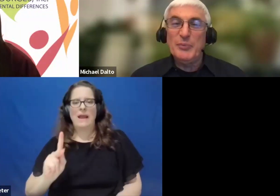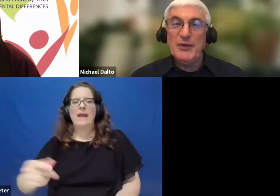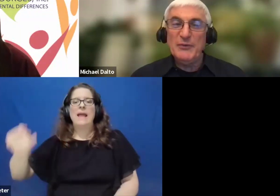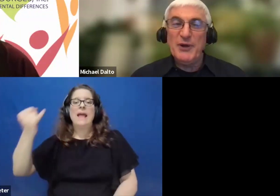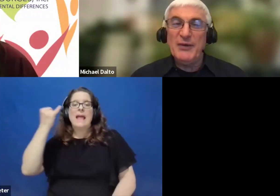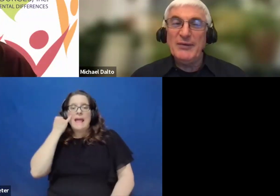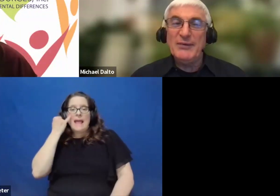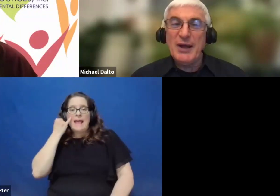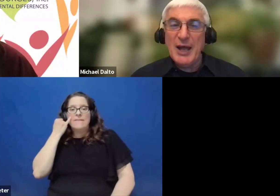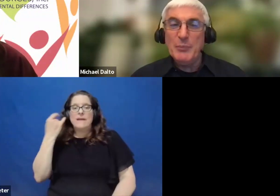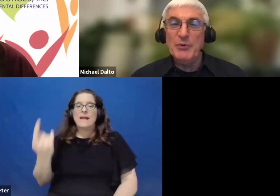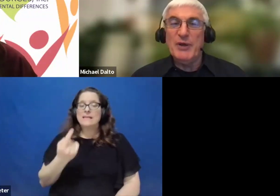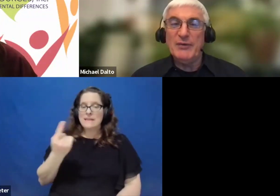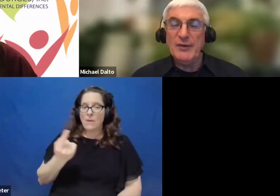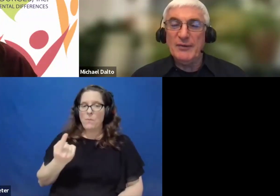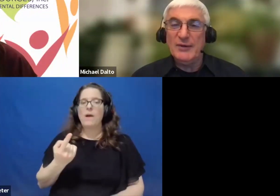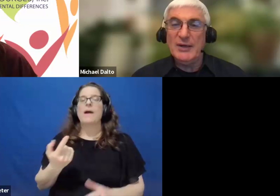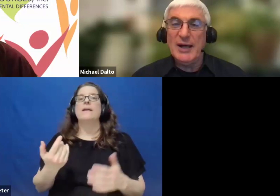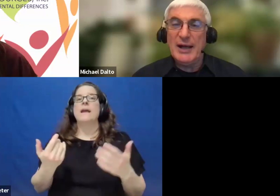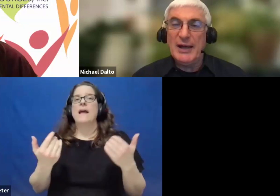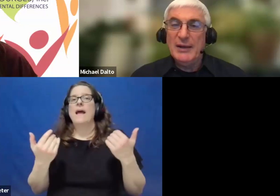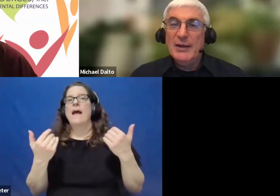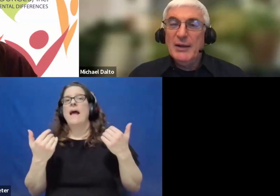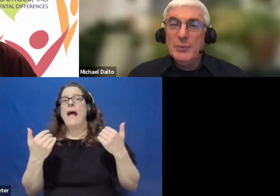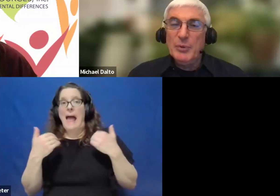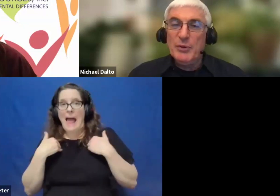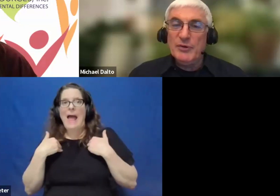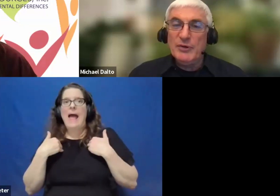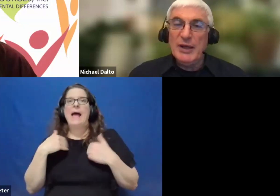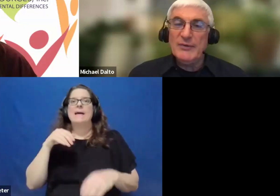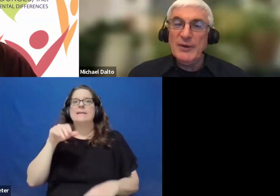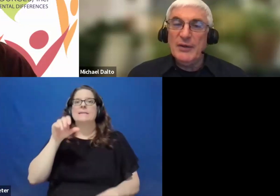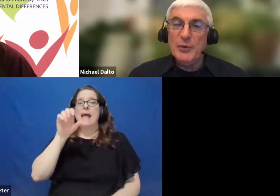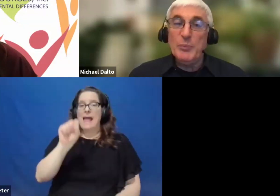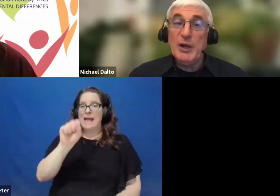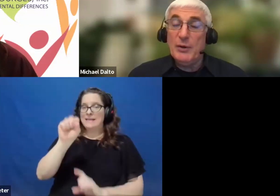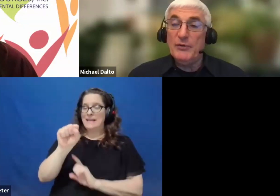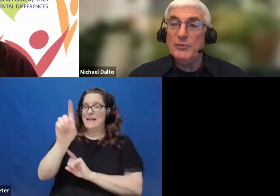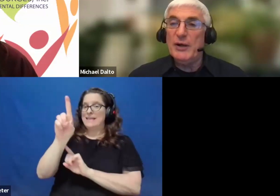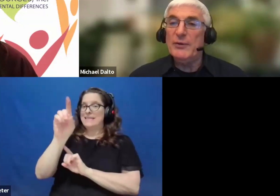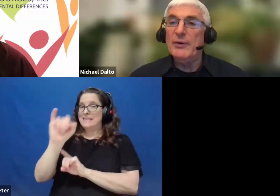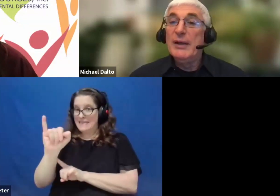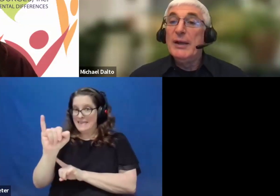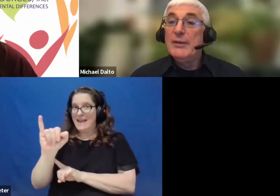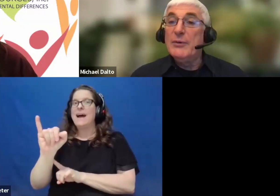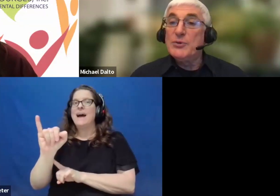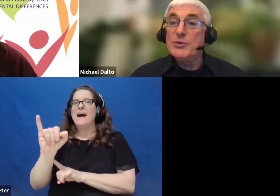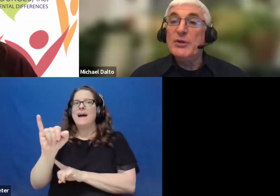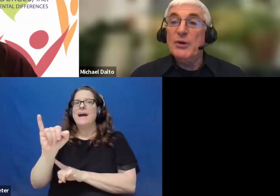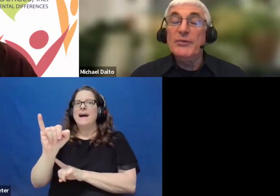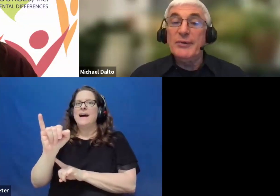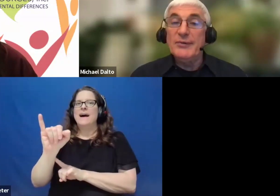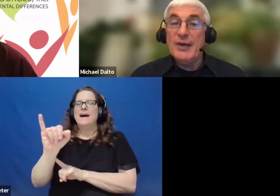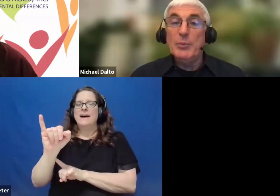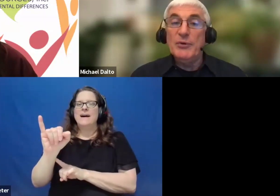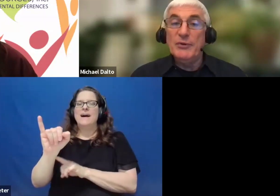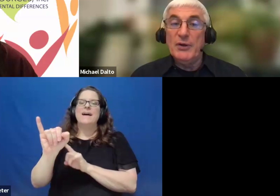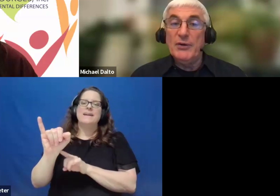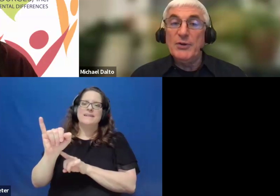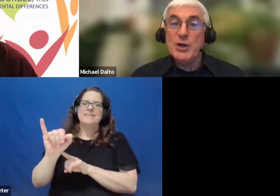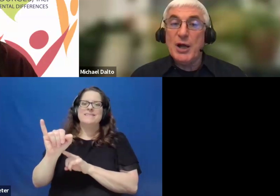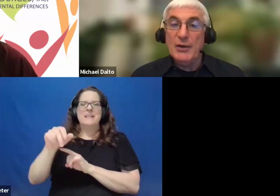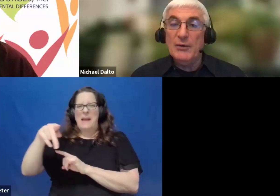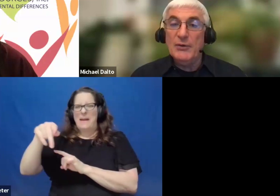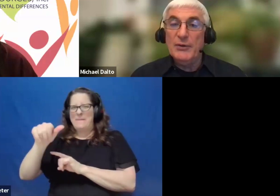to specify the type of SSDI a person gets on their parent's record. It's usually called disabled